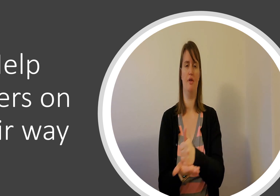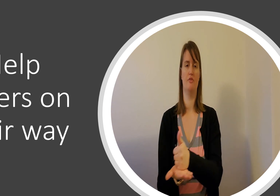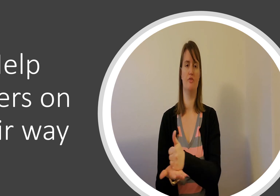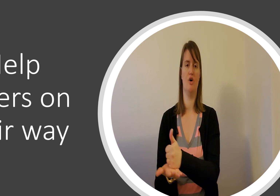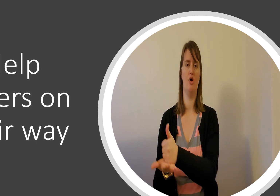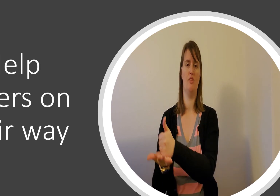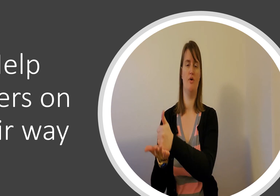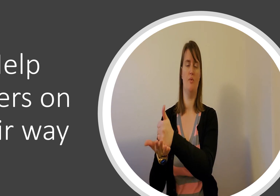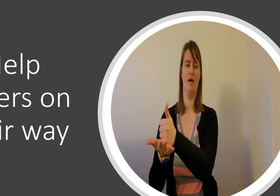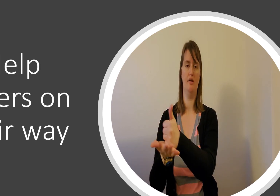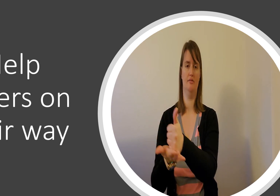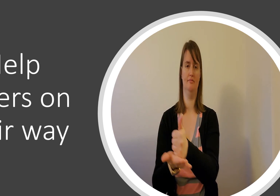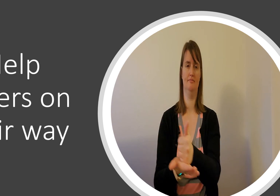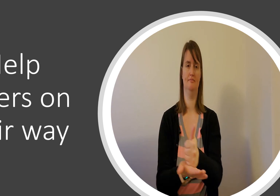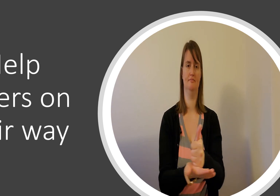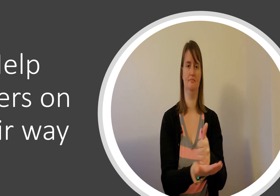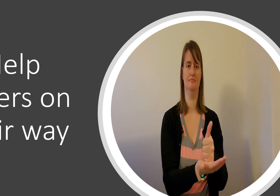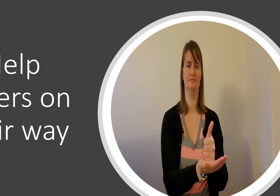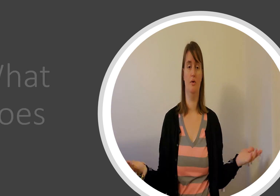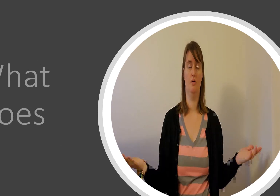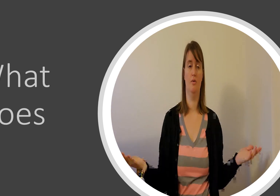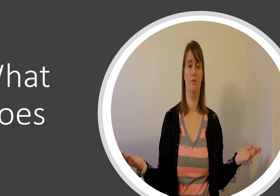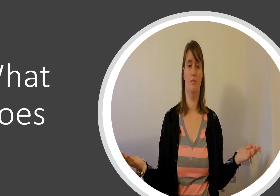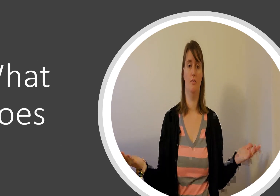help others on their way.